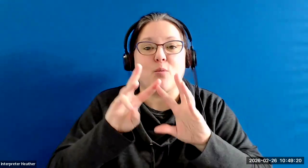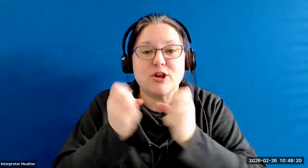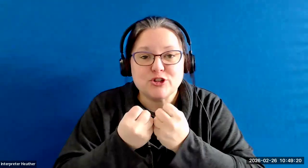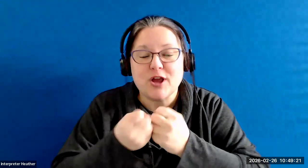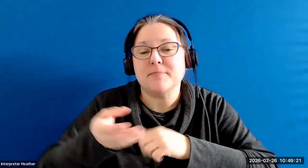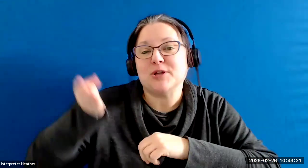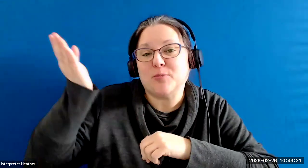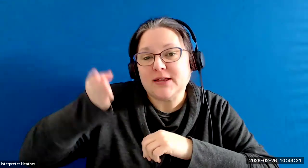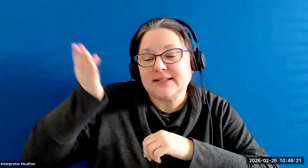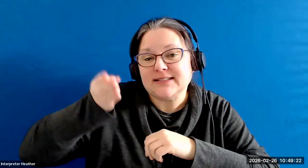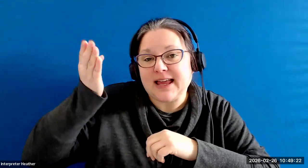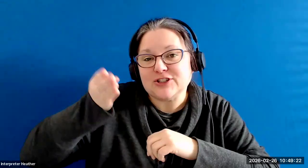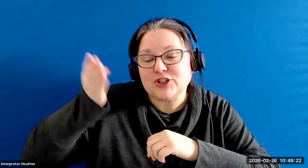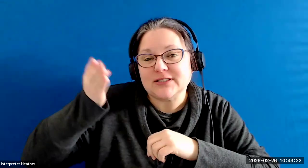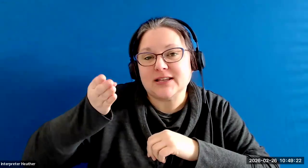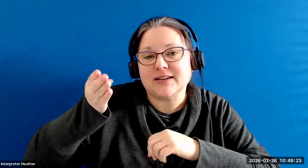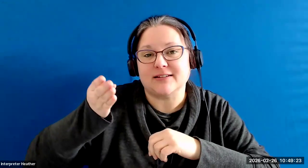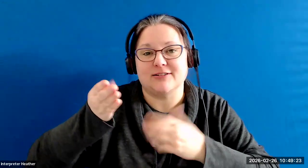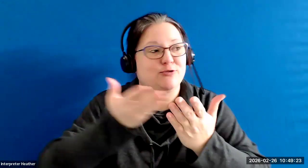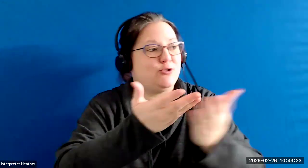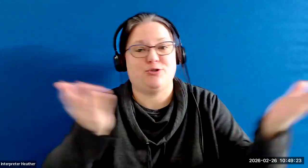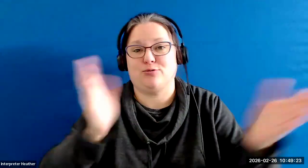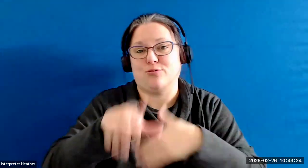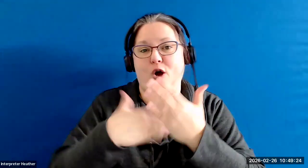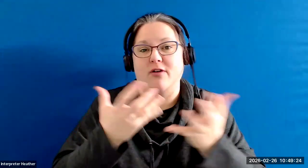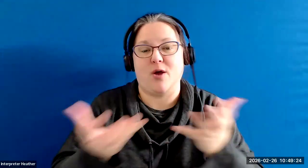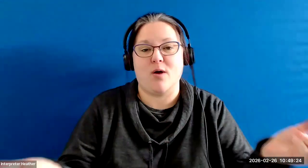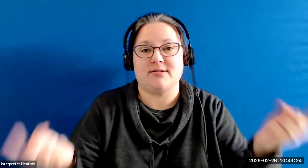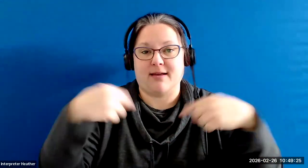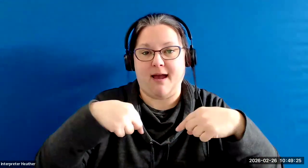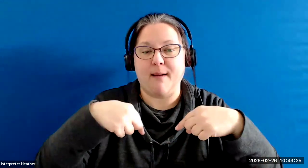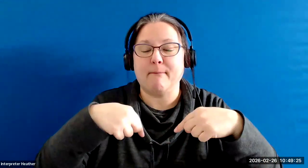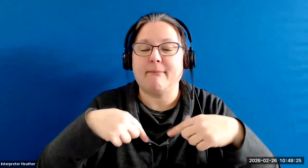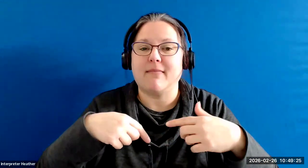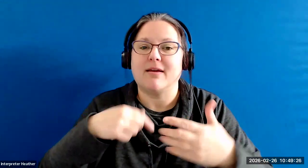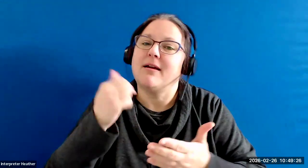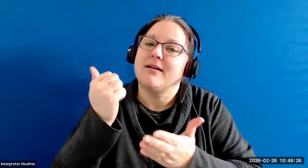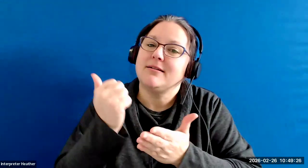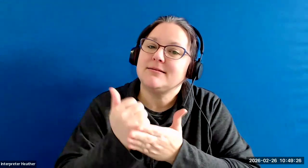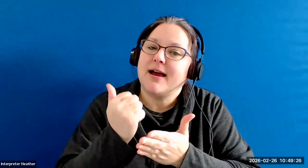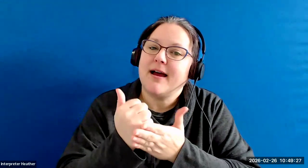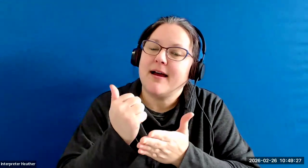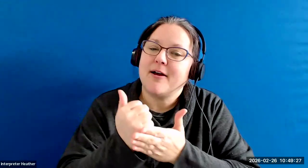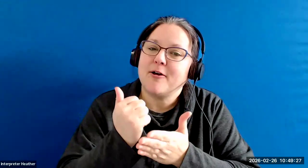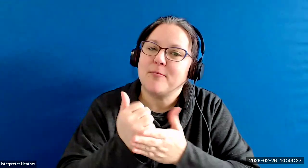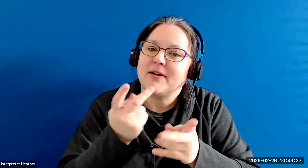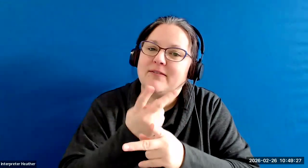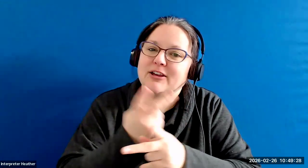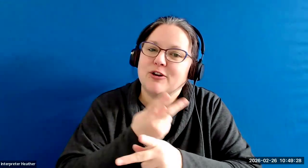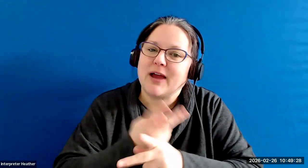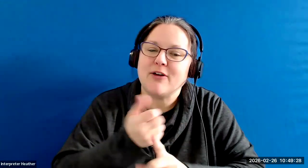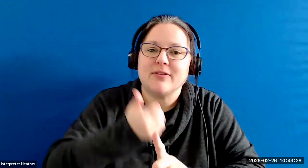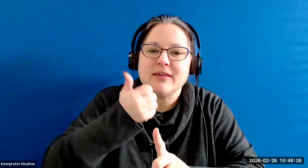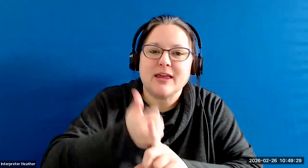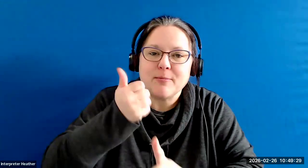workshops, presentations to all comers to help mitigate, navigate the effects